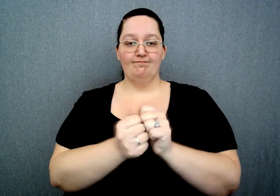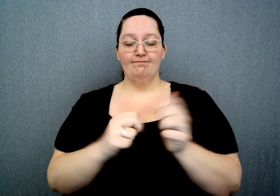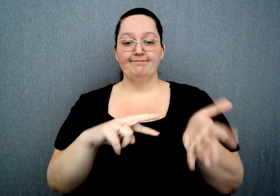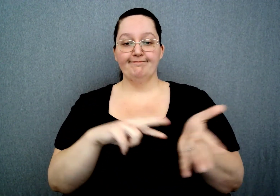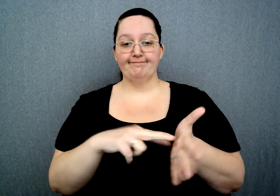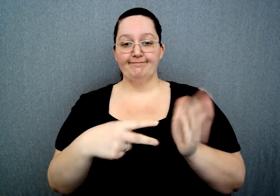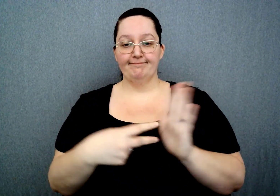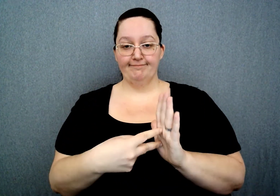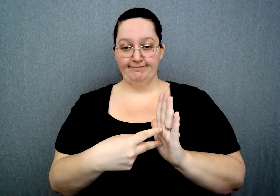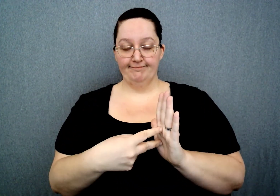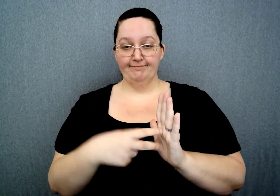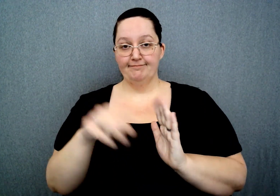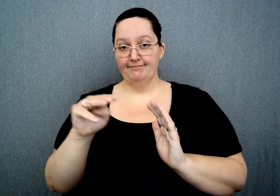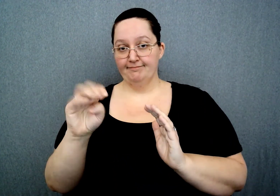up with the sign mean or meaning.